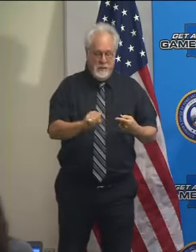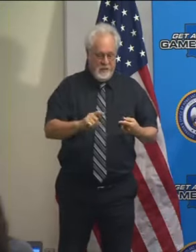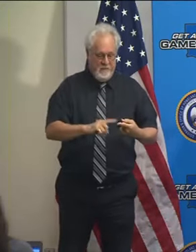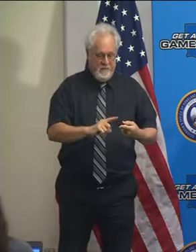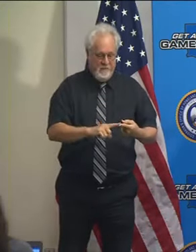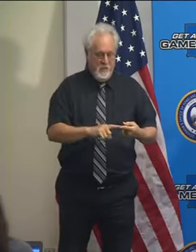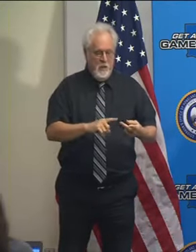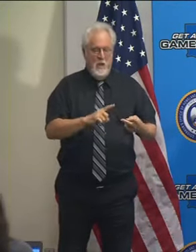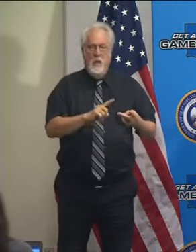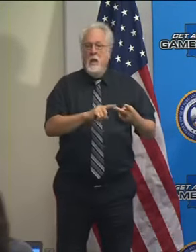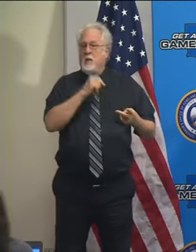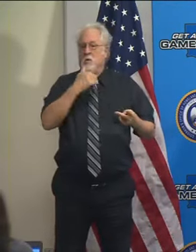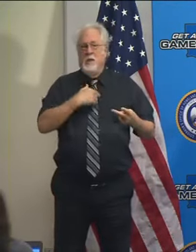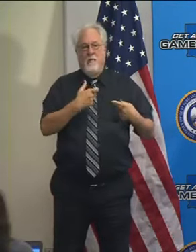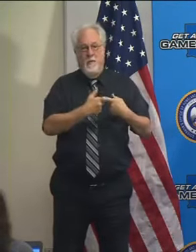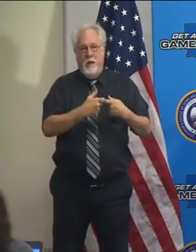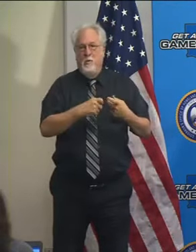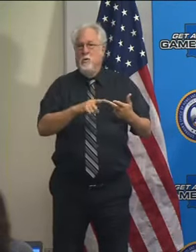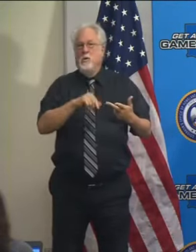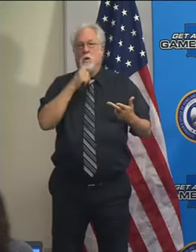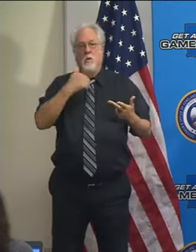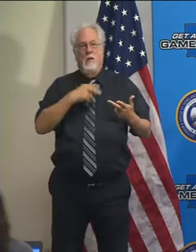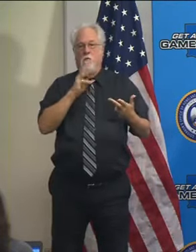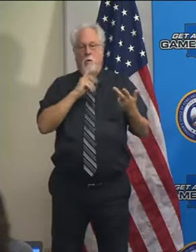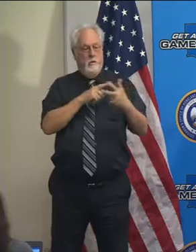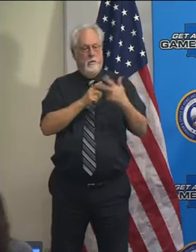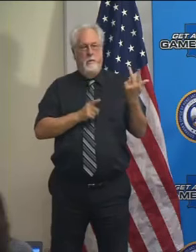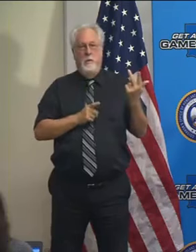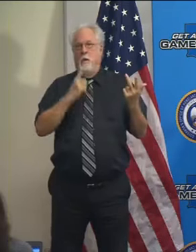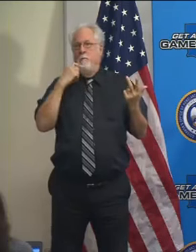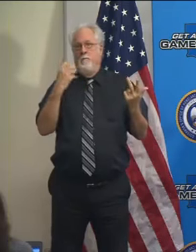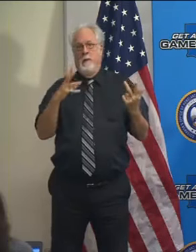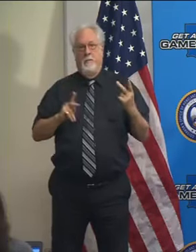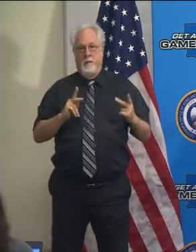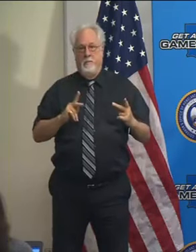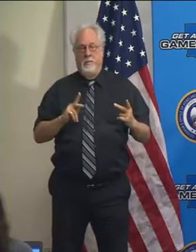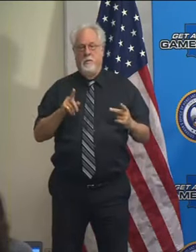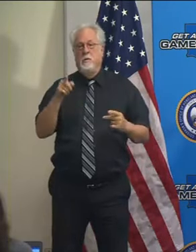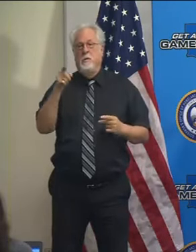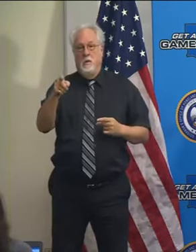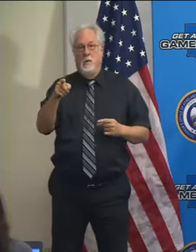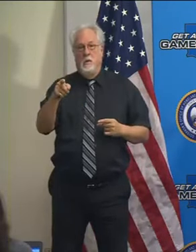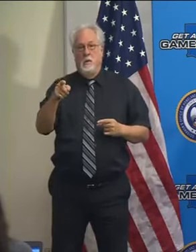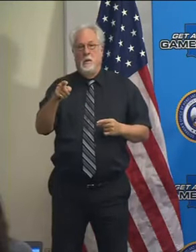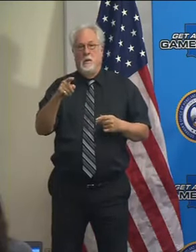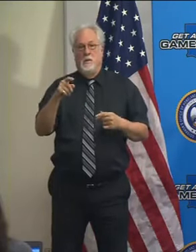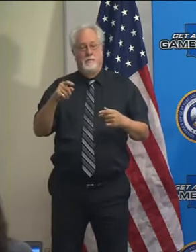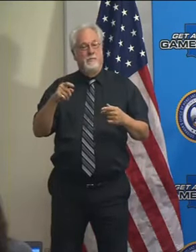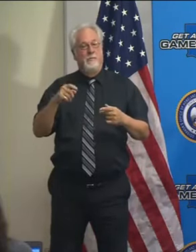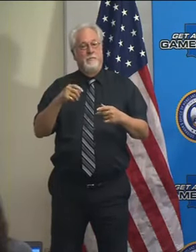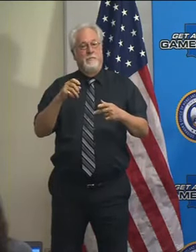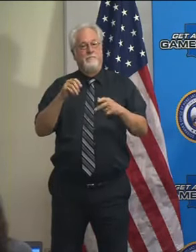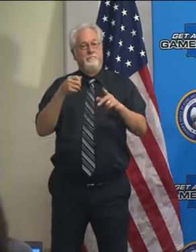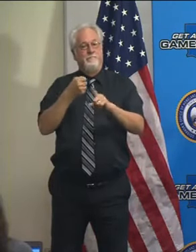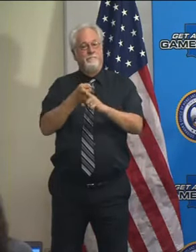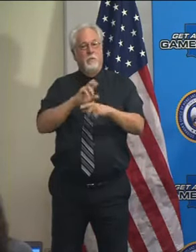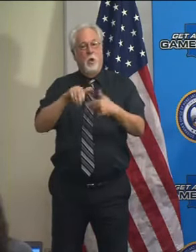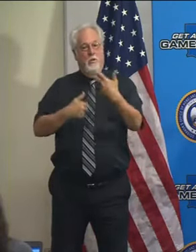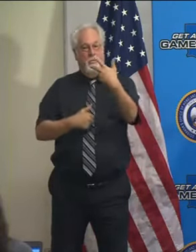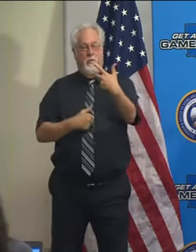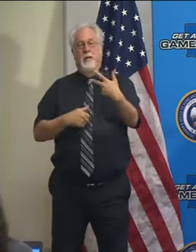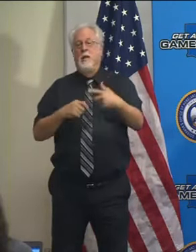and secure, not having power, and not having water. And for many people in our shelters, it's going to be all three. But you're right